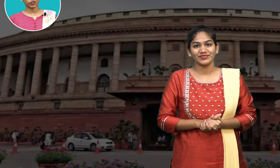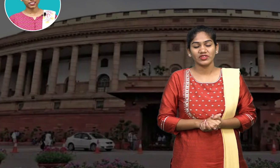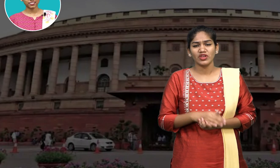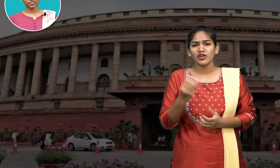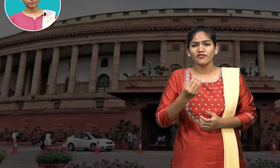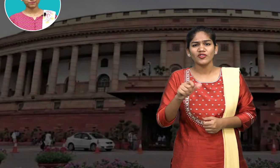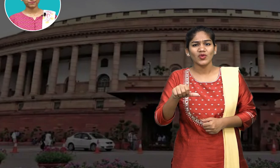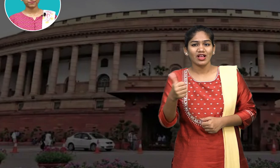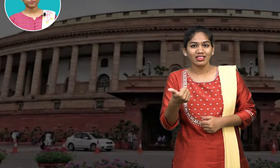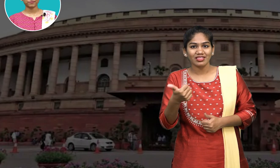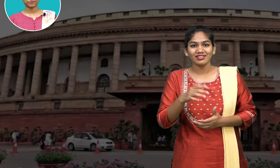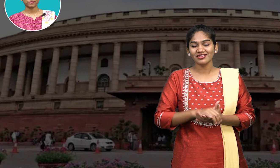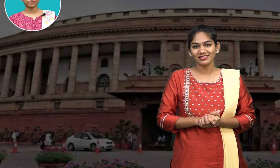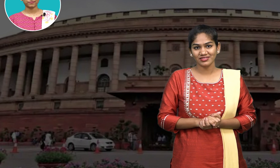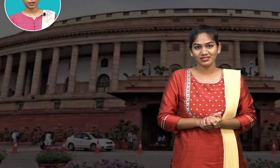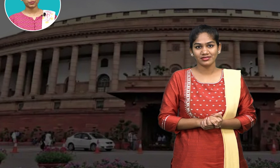Few other